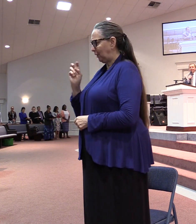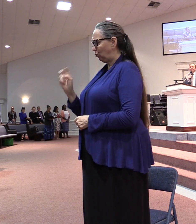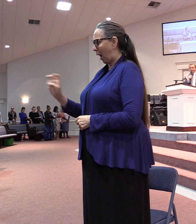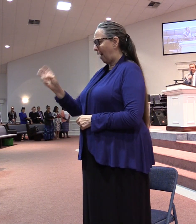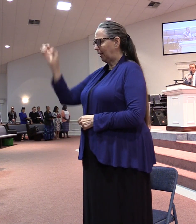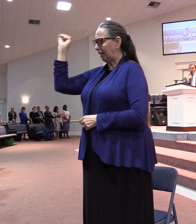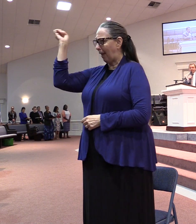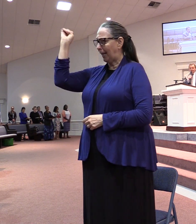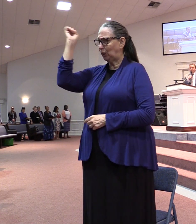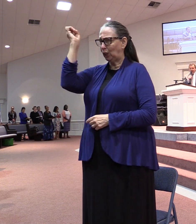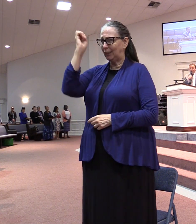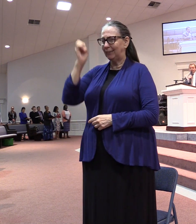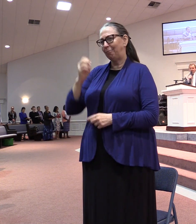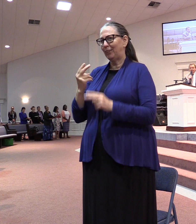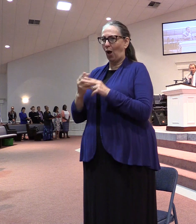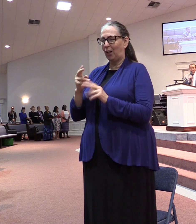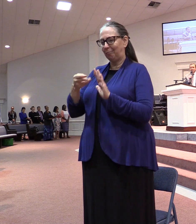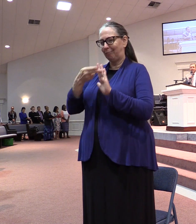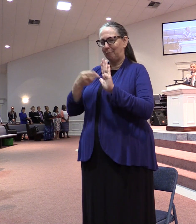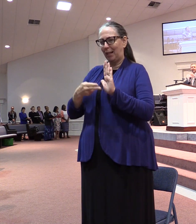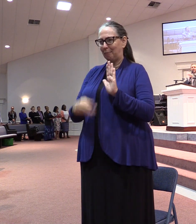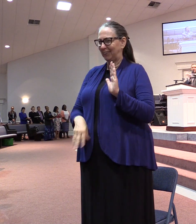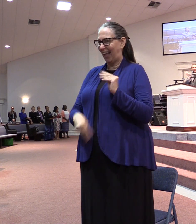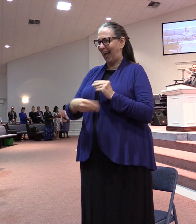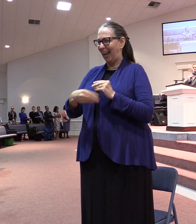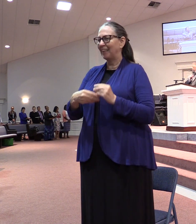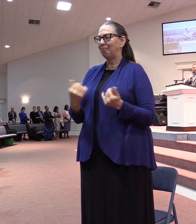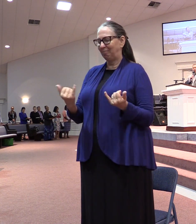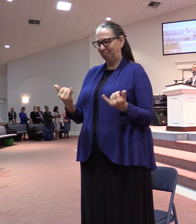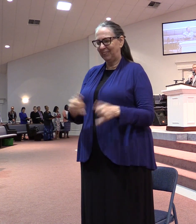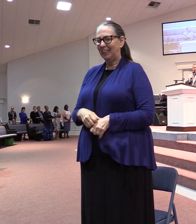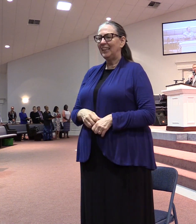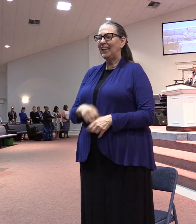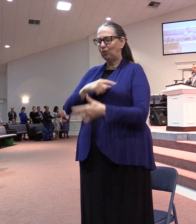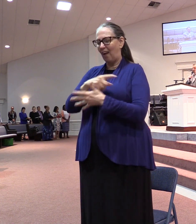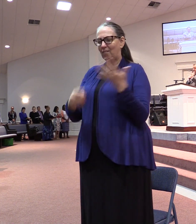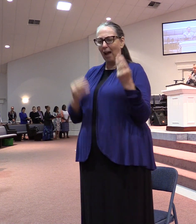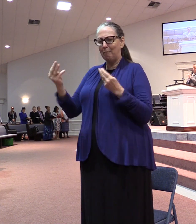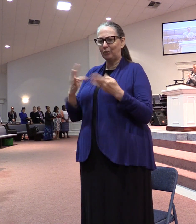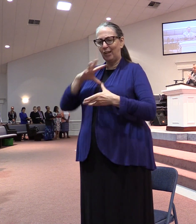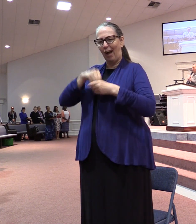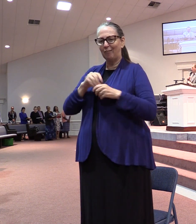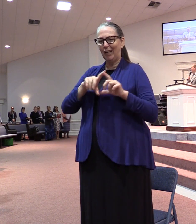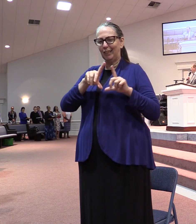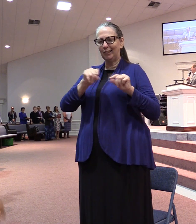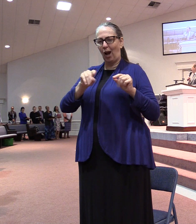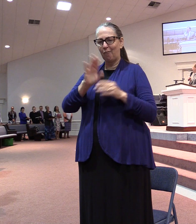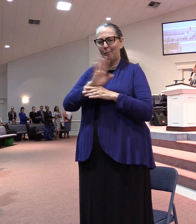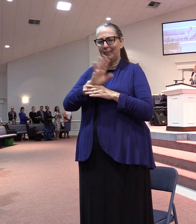He's evangelist, bishop, pastor, teacher. He's trying to get all fivefold ministries on his business card.